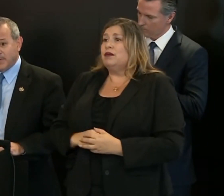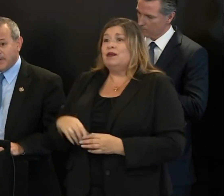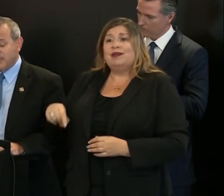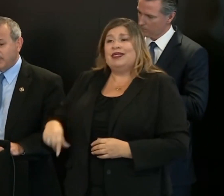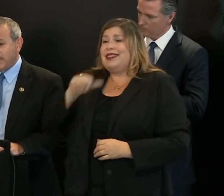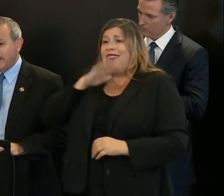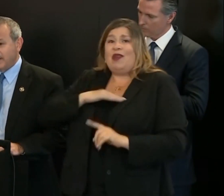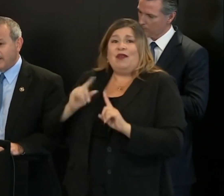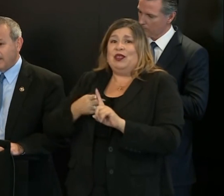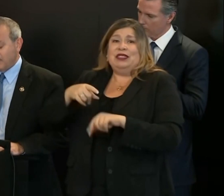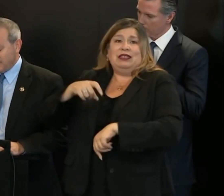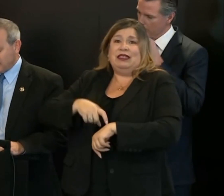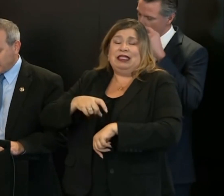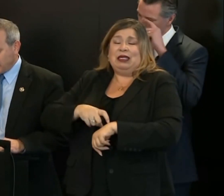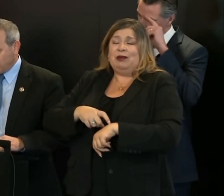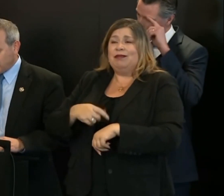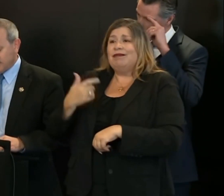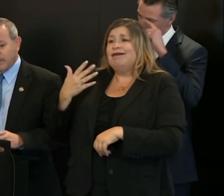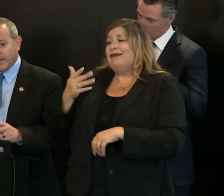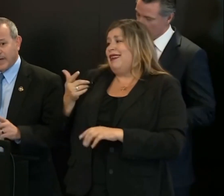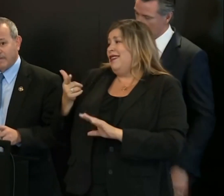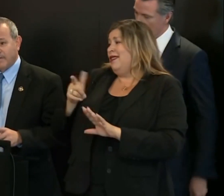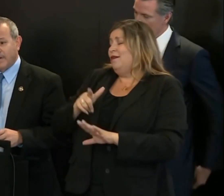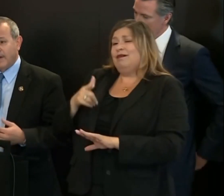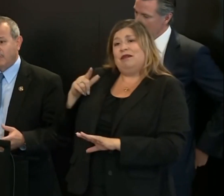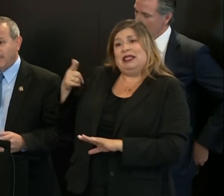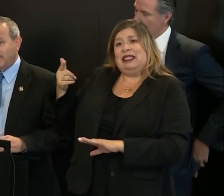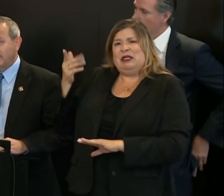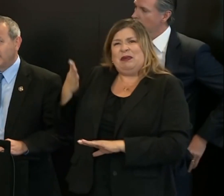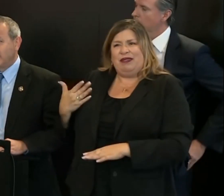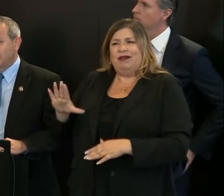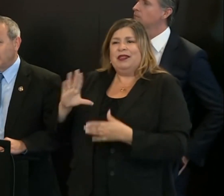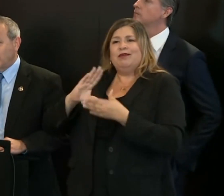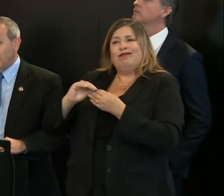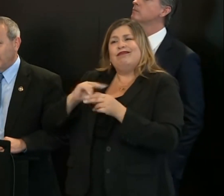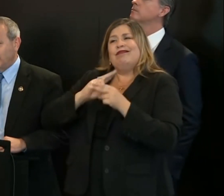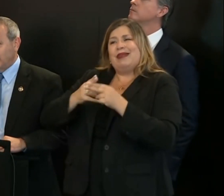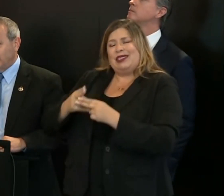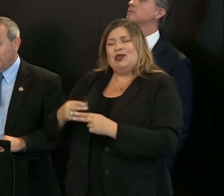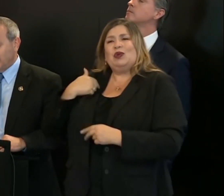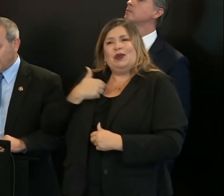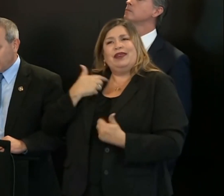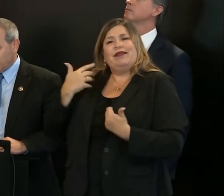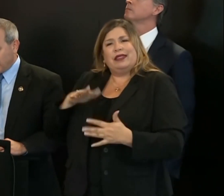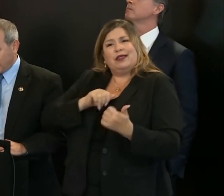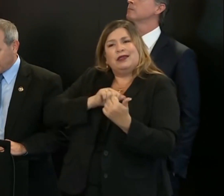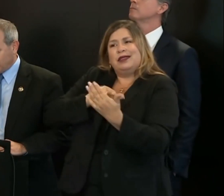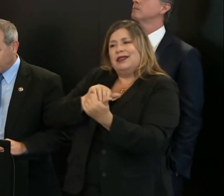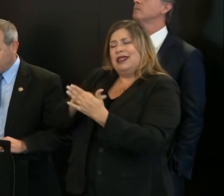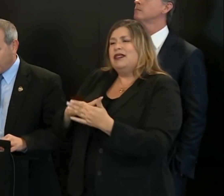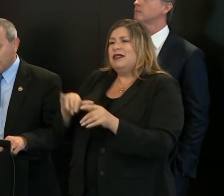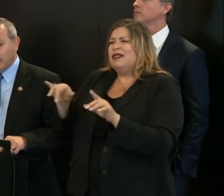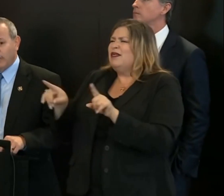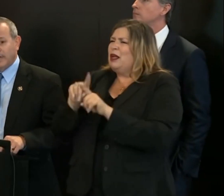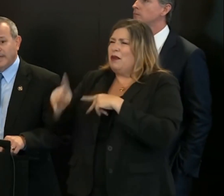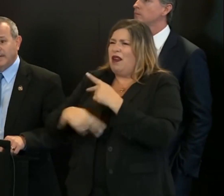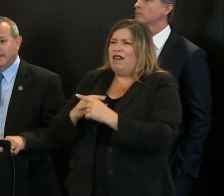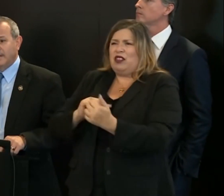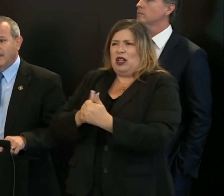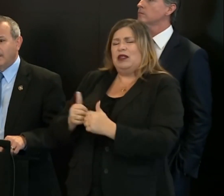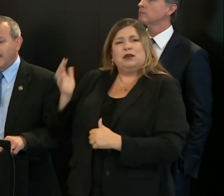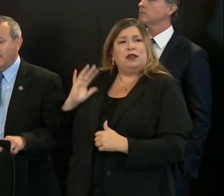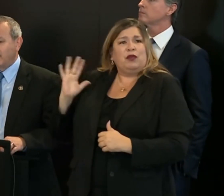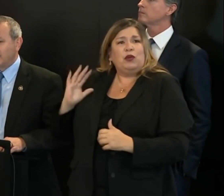time, as has been mentioned by previous speakers, that we have addressed similar kinds of challenges.